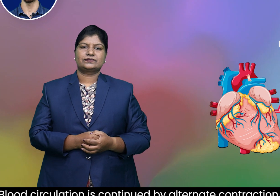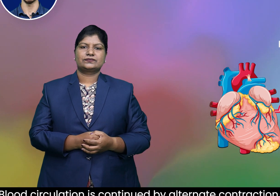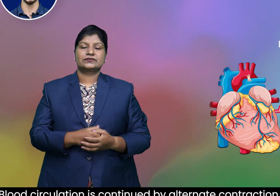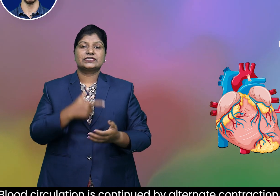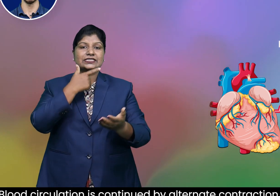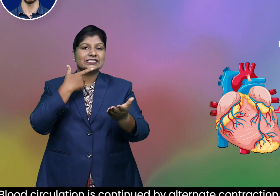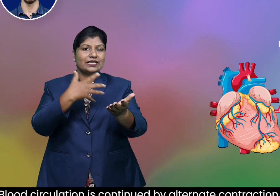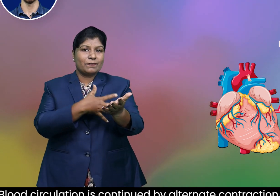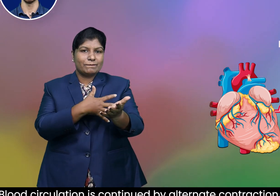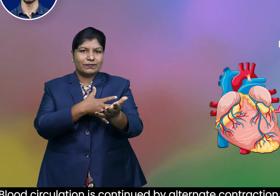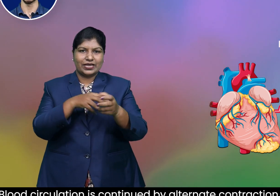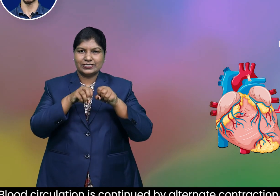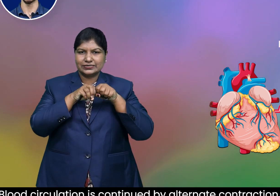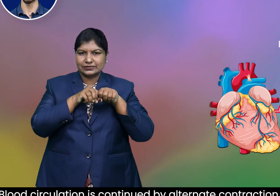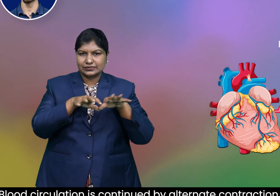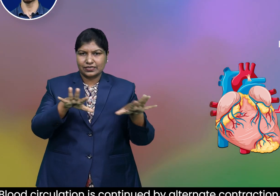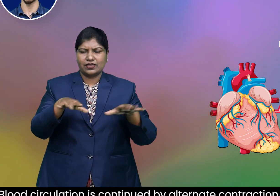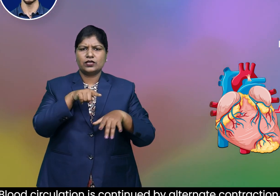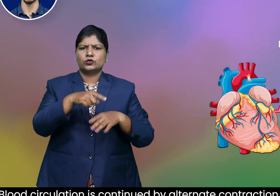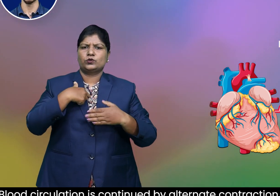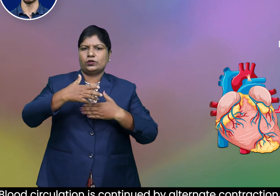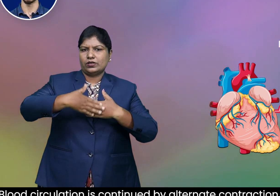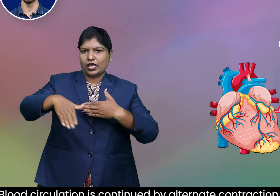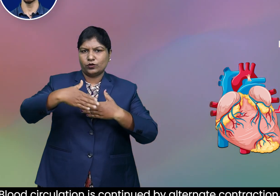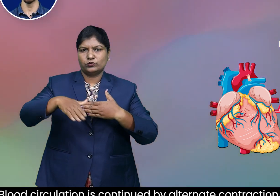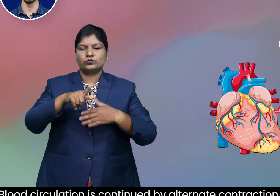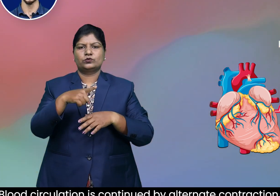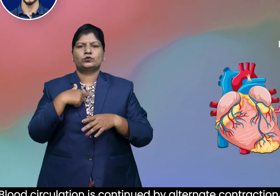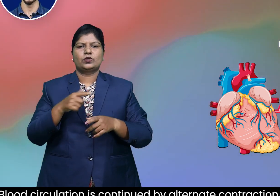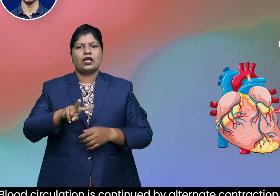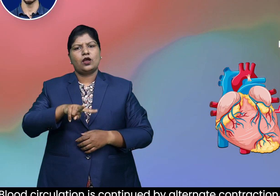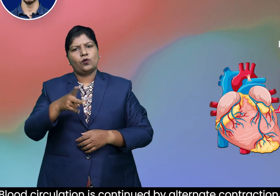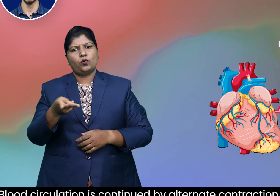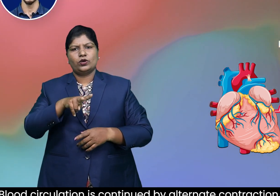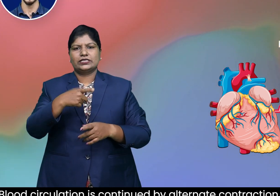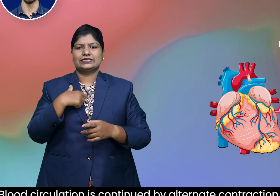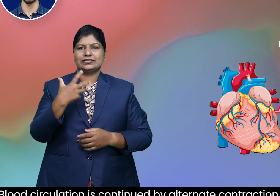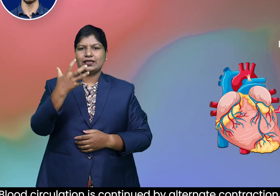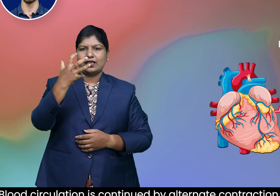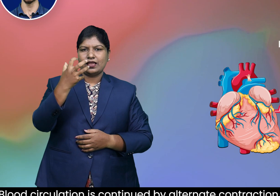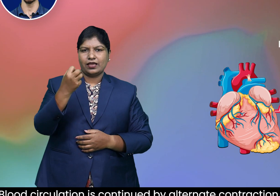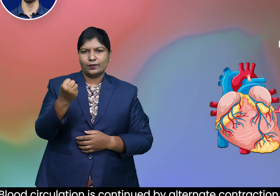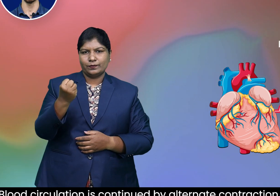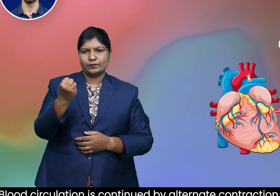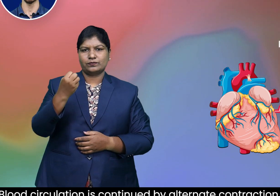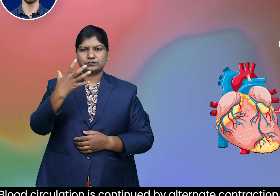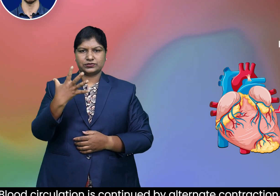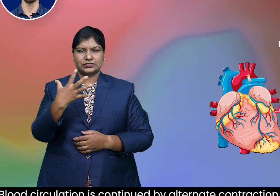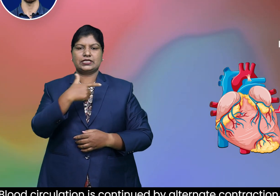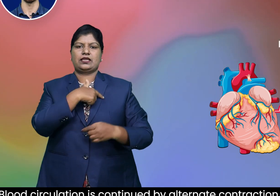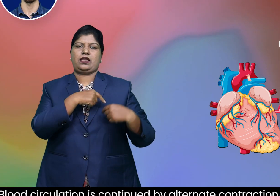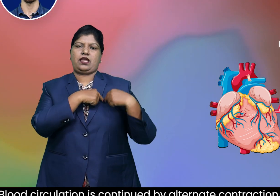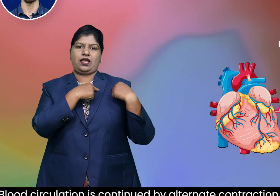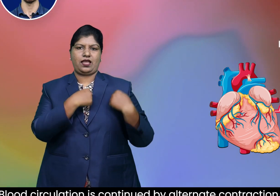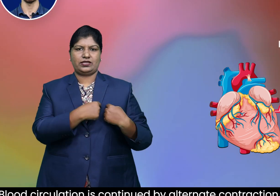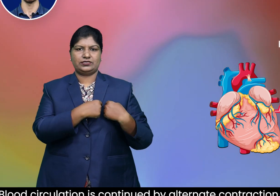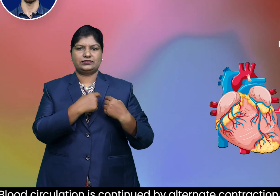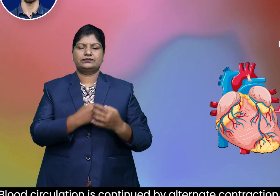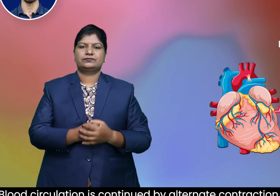Blood circulation is continued by alternate contraction and relaxation of the heart.